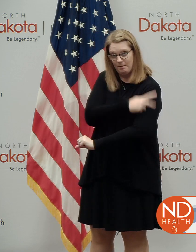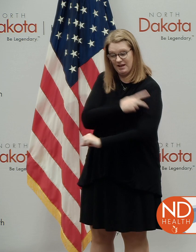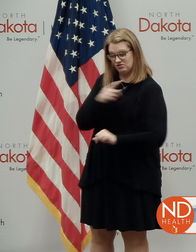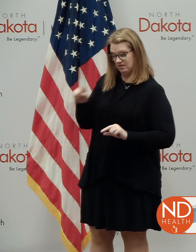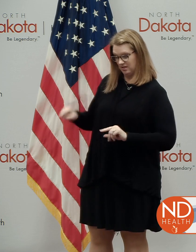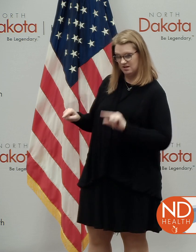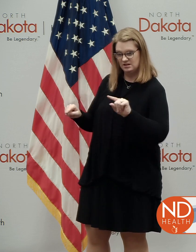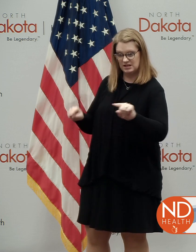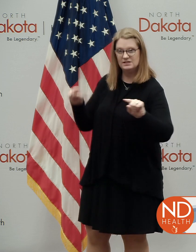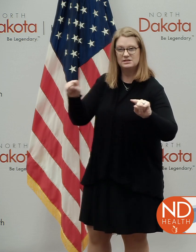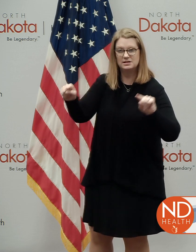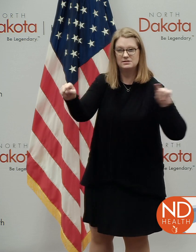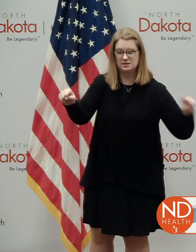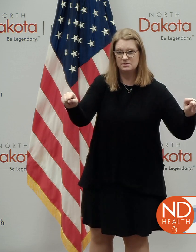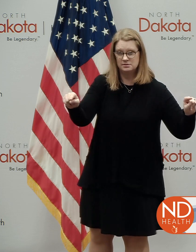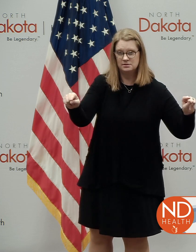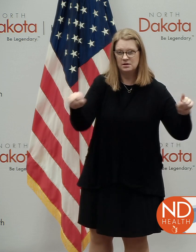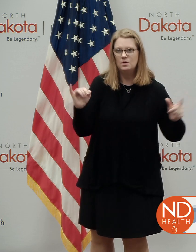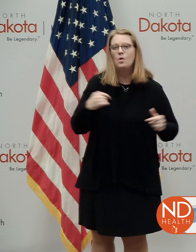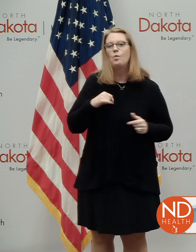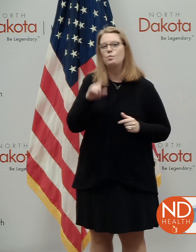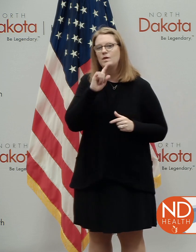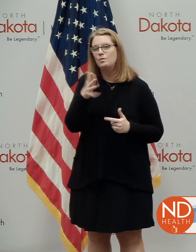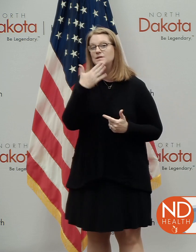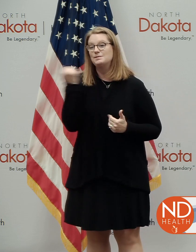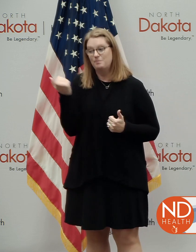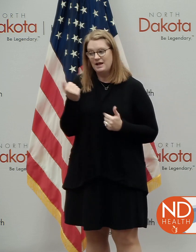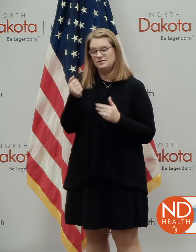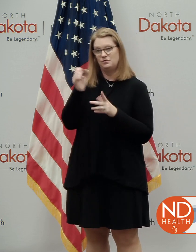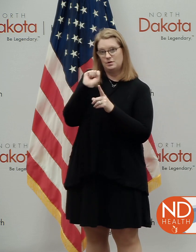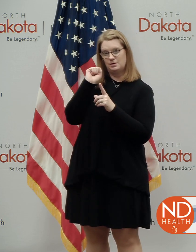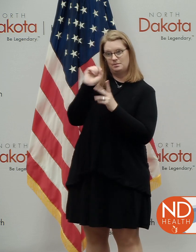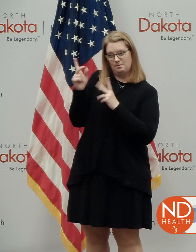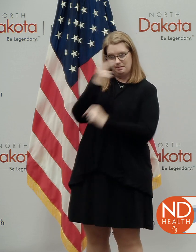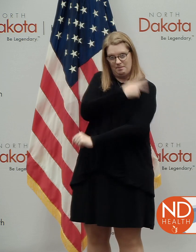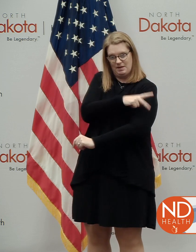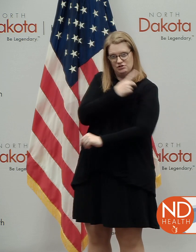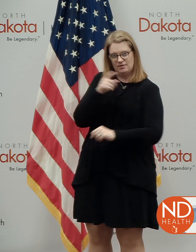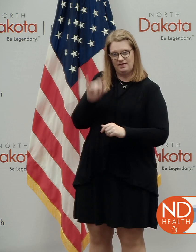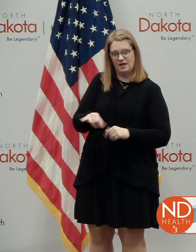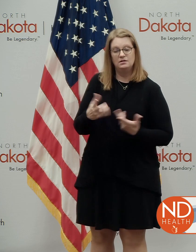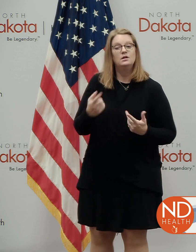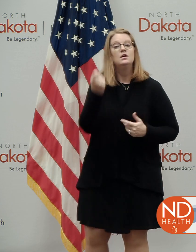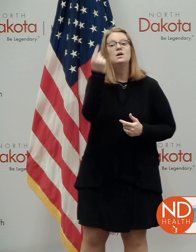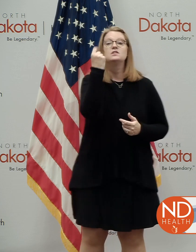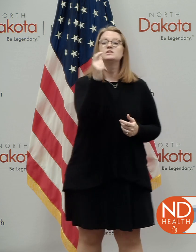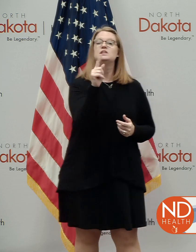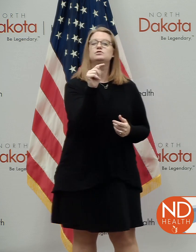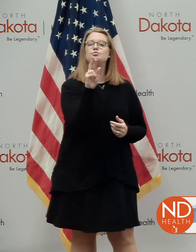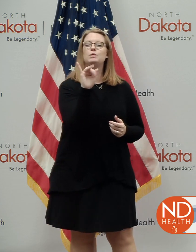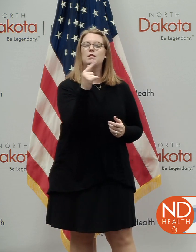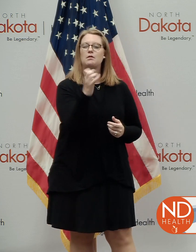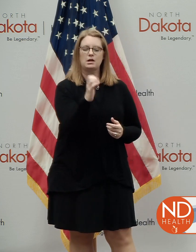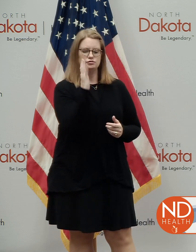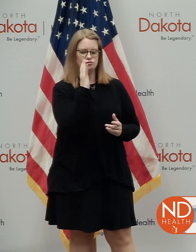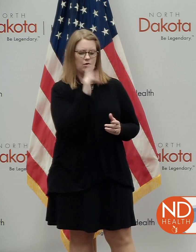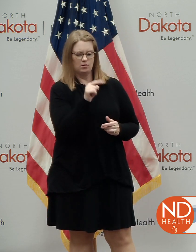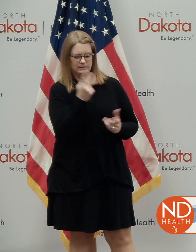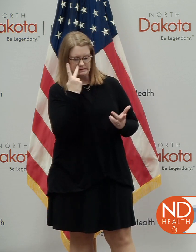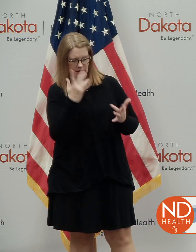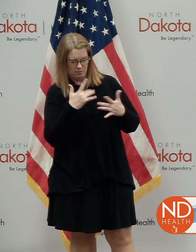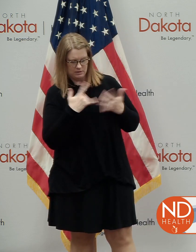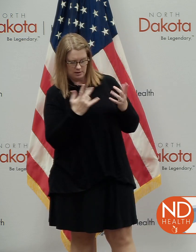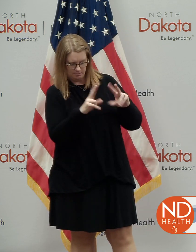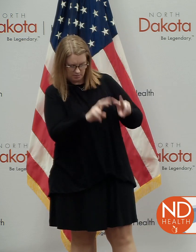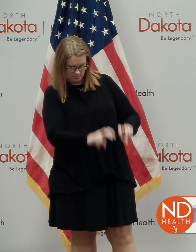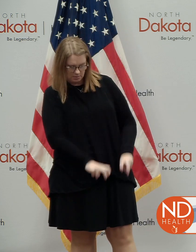anywhere else, but in the face of that patient. Triage plans look different than they did pre-COVID, and they're